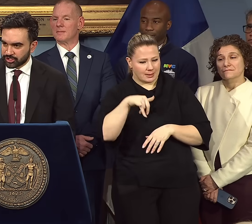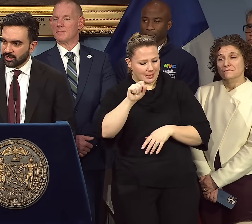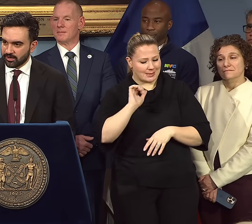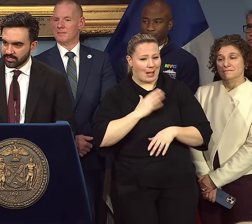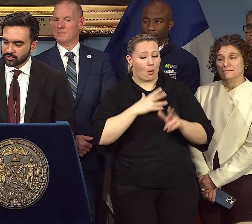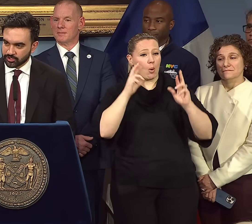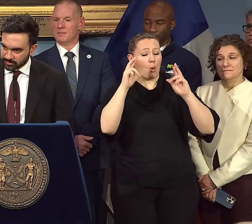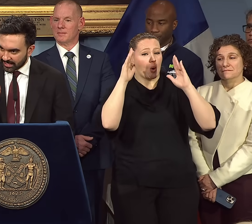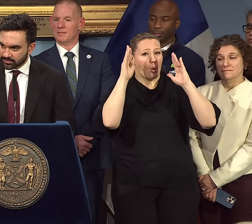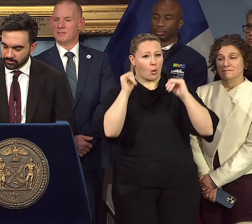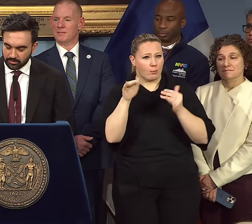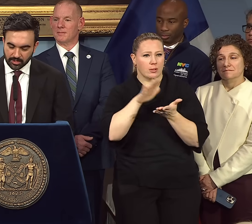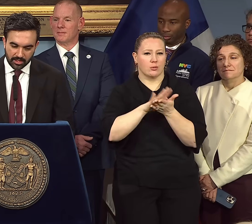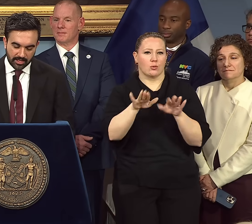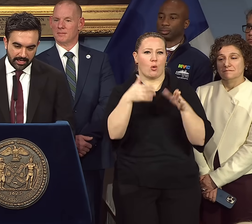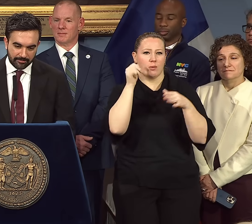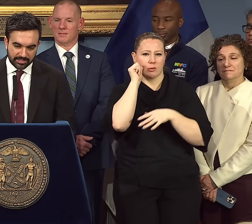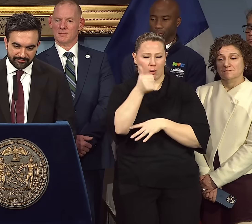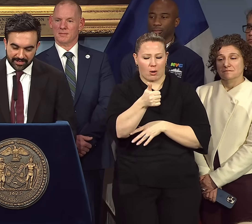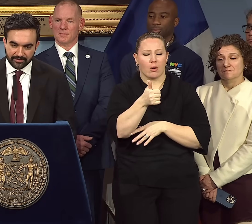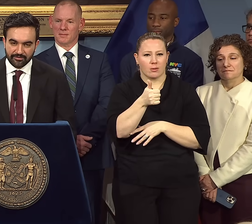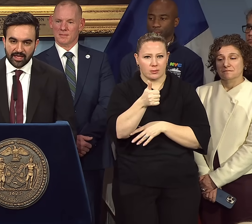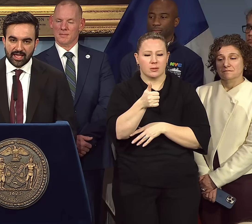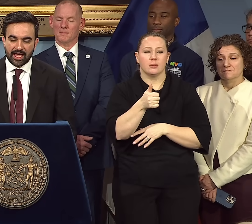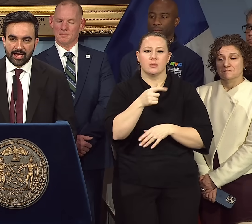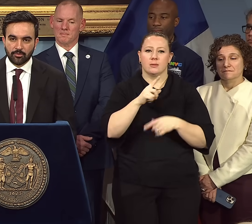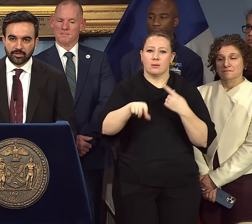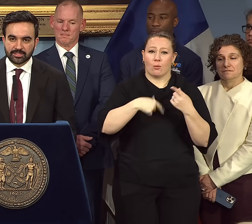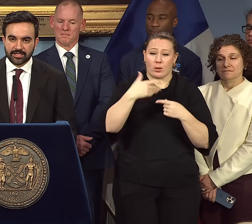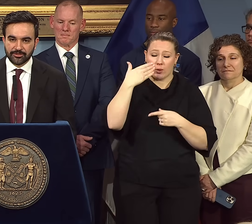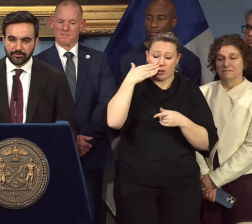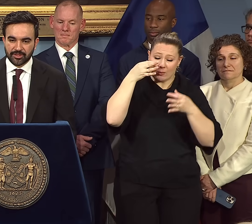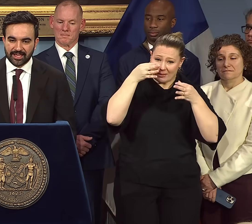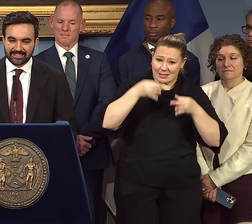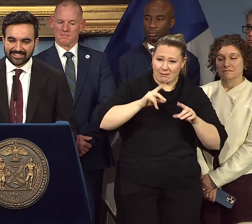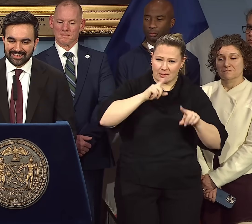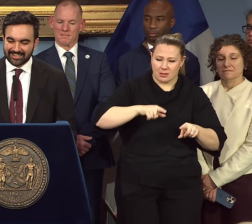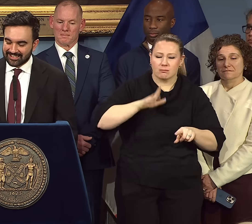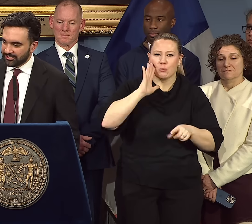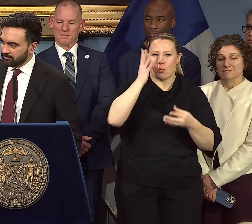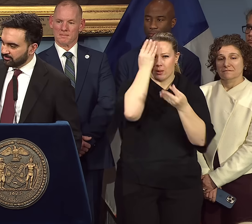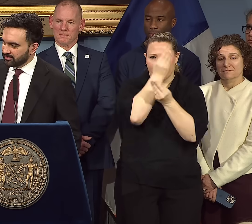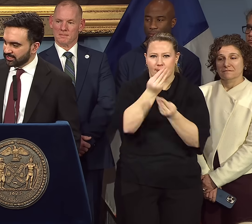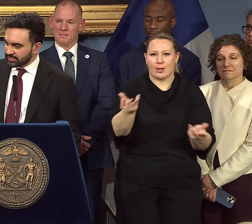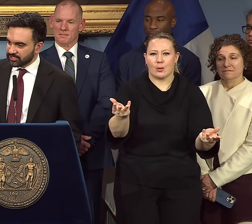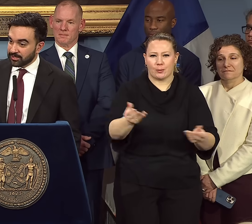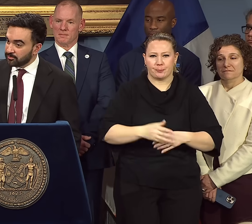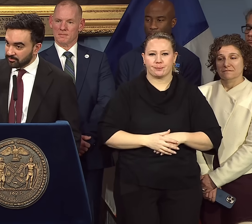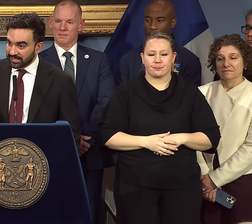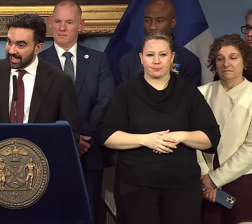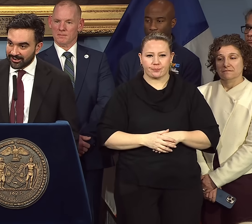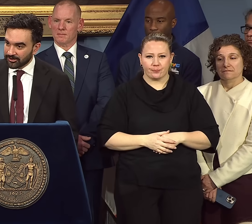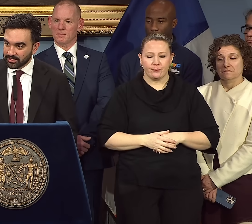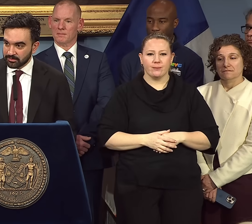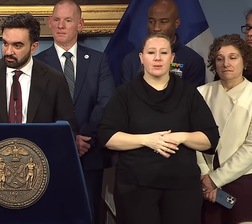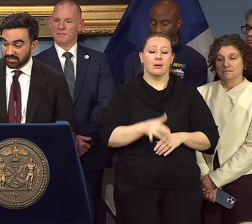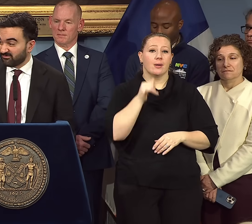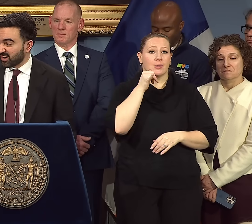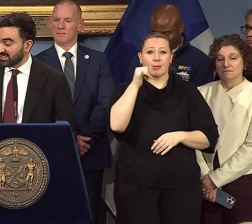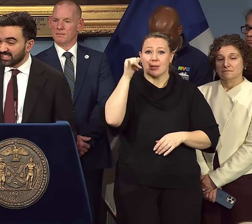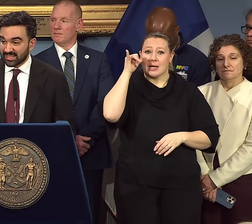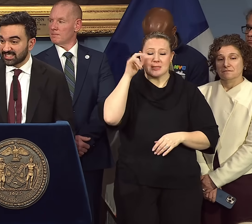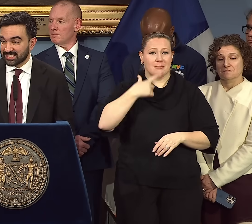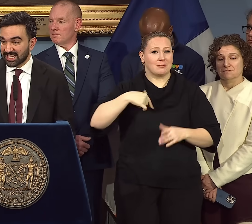We will share as soon as we get to the definitive. I will tell you that, yesterday began early,